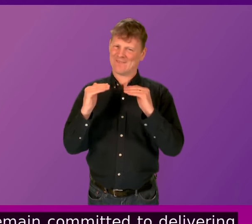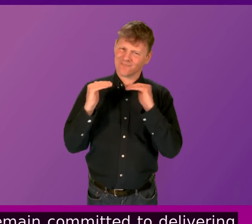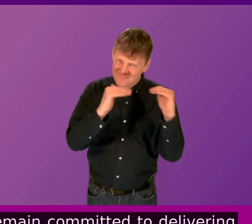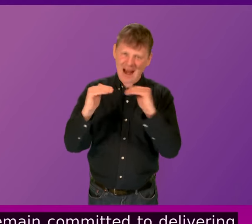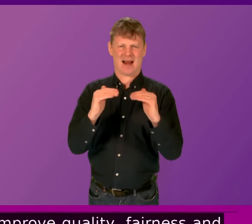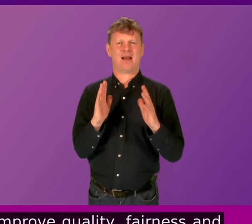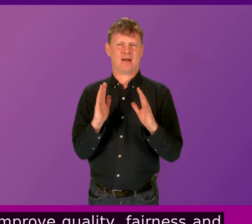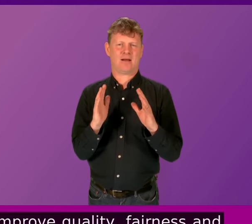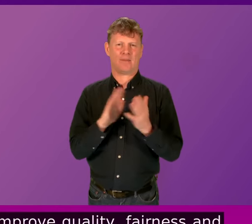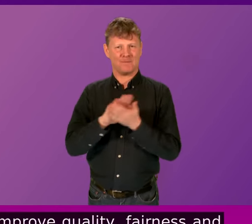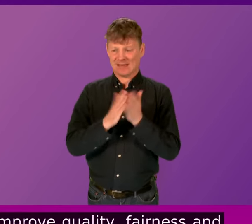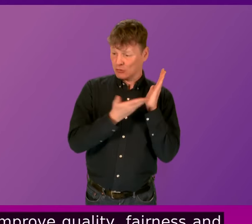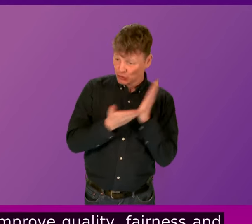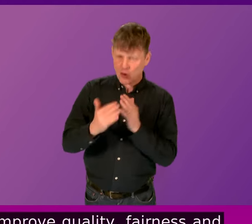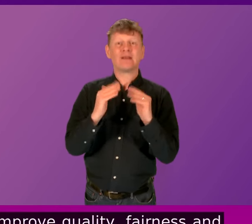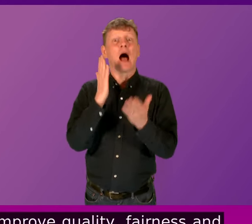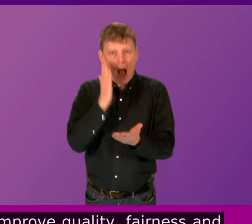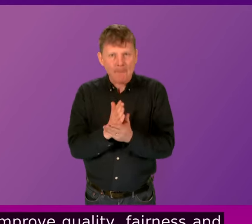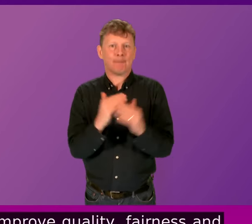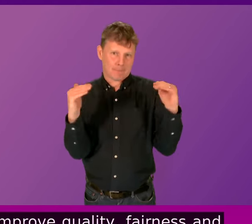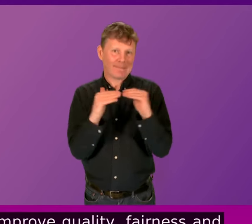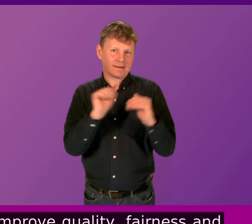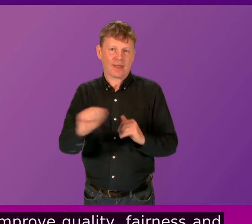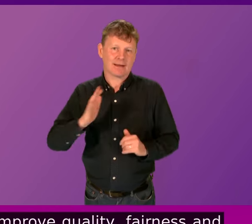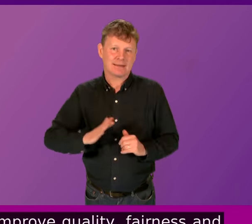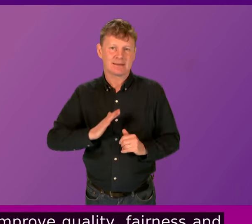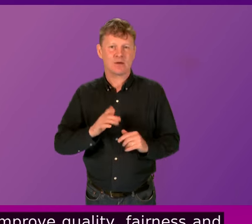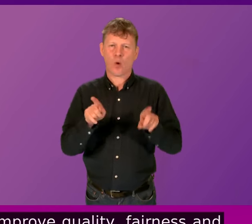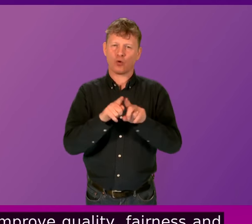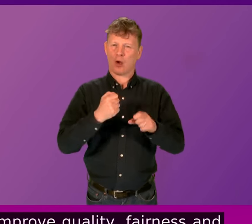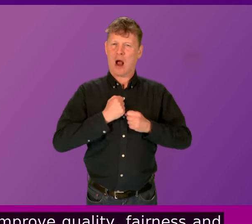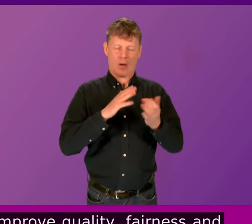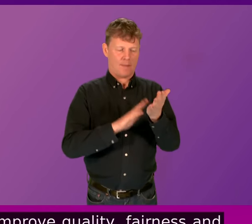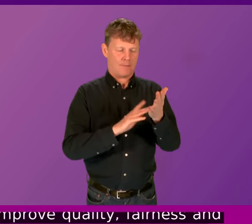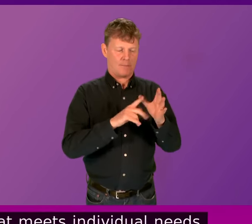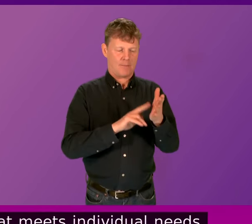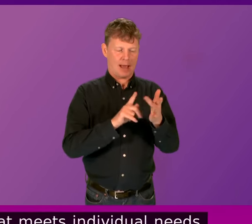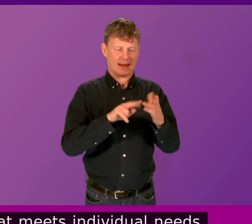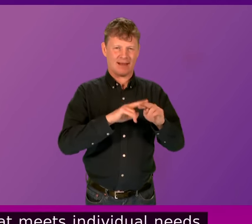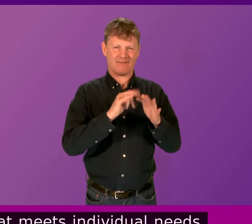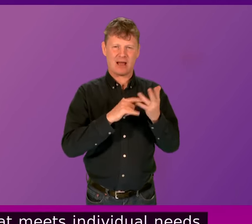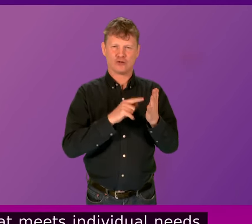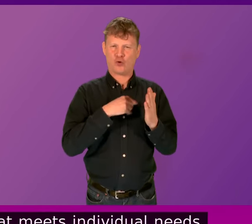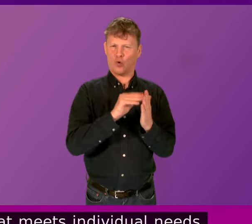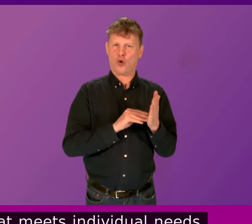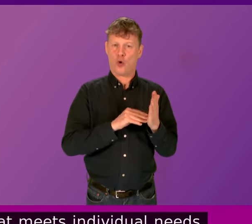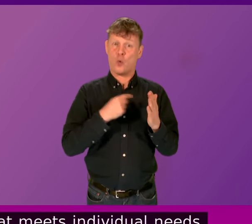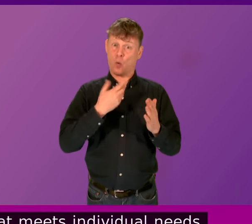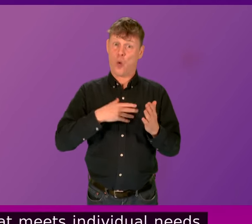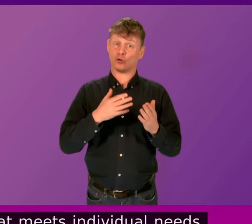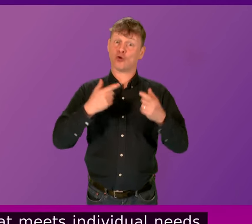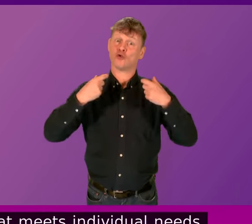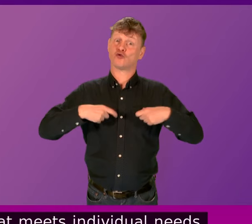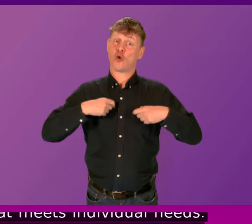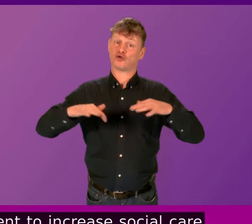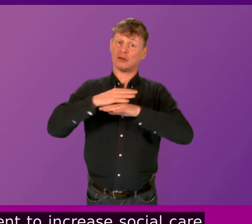provision that meets individual needs. And our manifesto commitment to increase social care spend by 25% over the